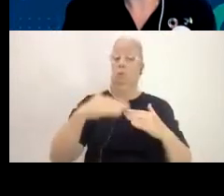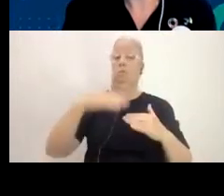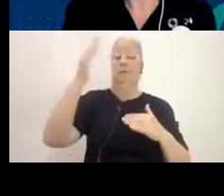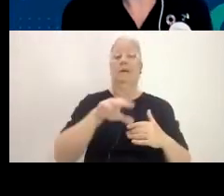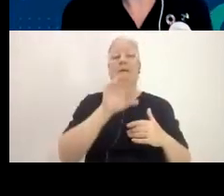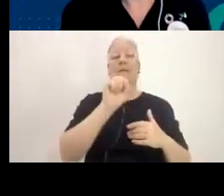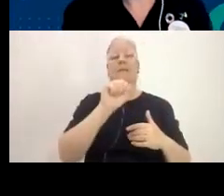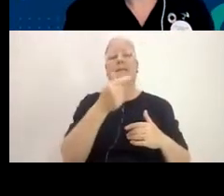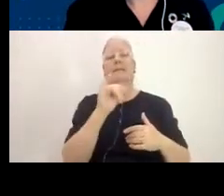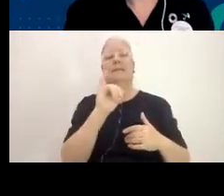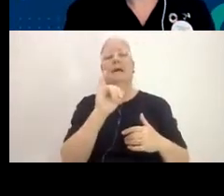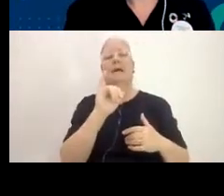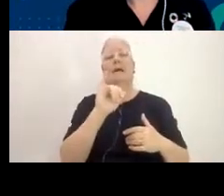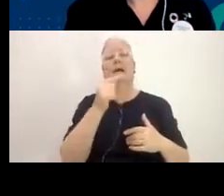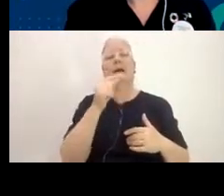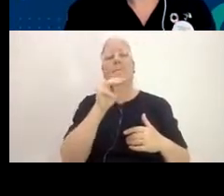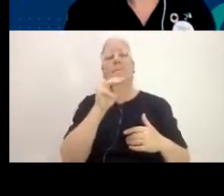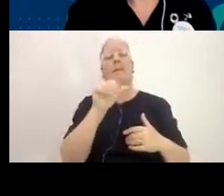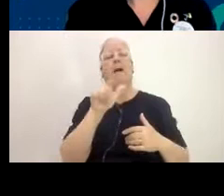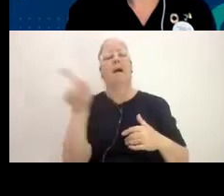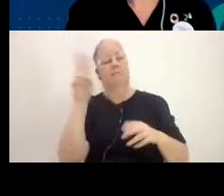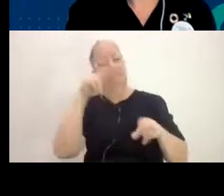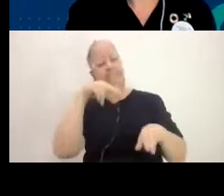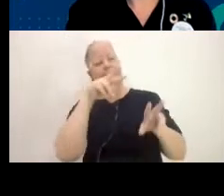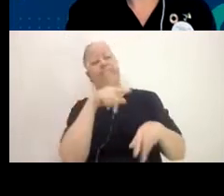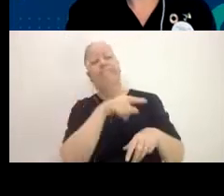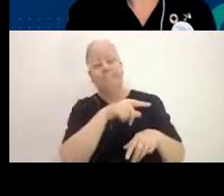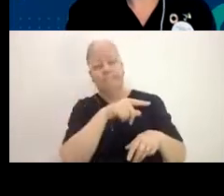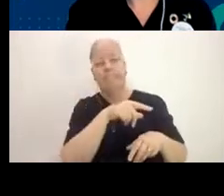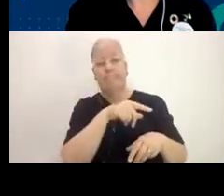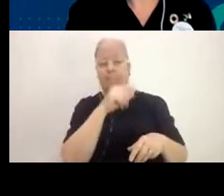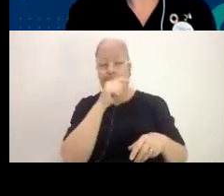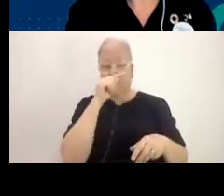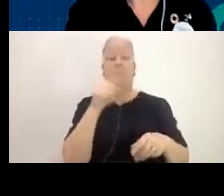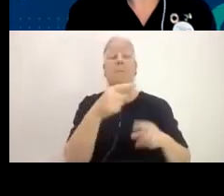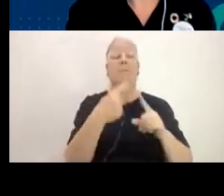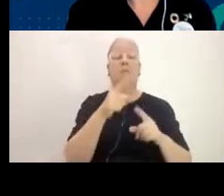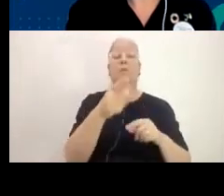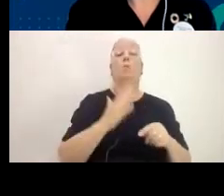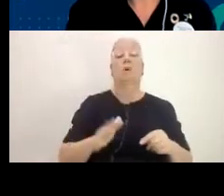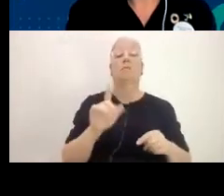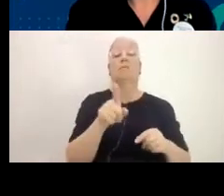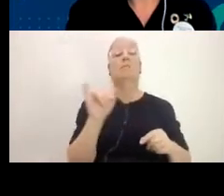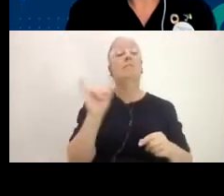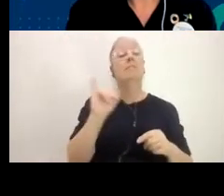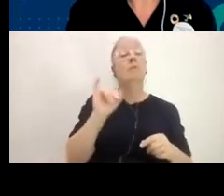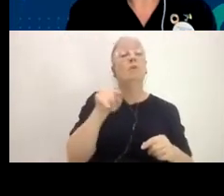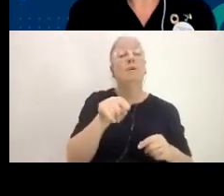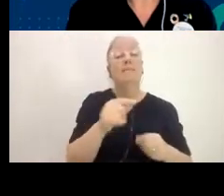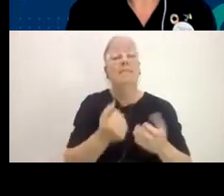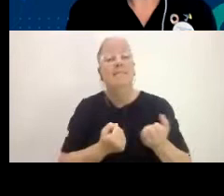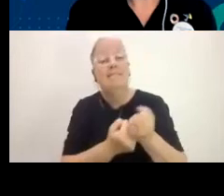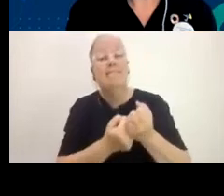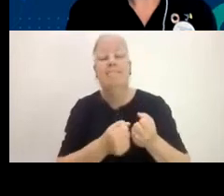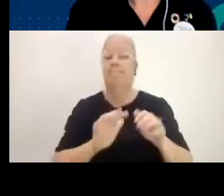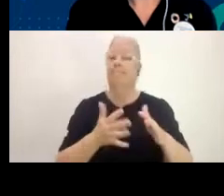The Japanese healthcare system still has potential, if implemented properly and to their full capacity, to provide a